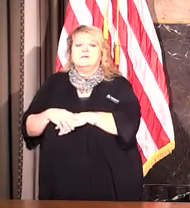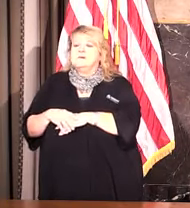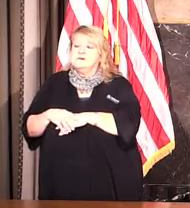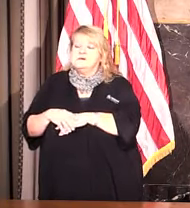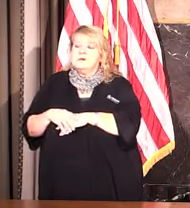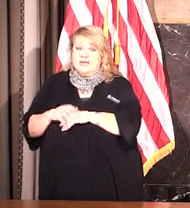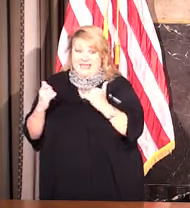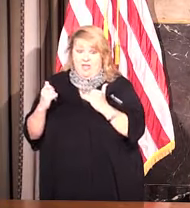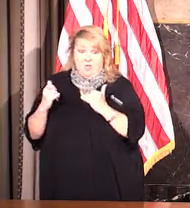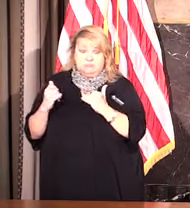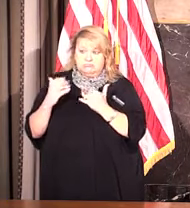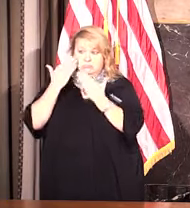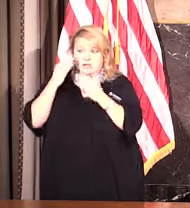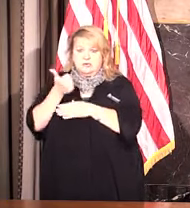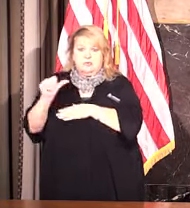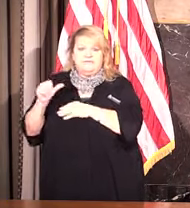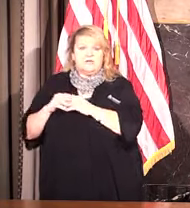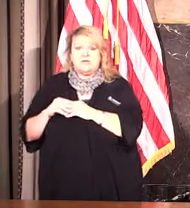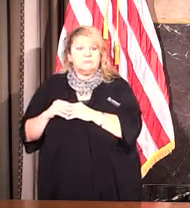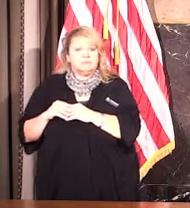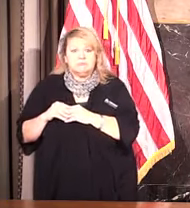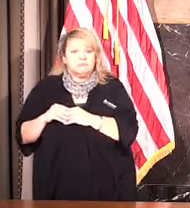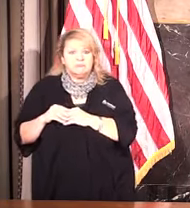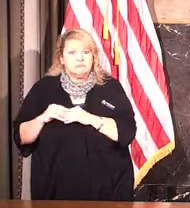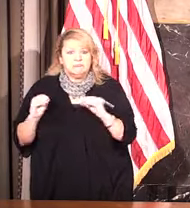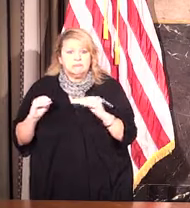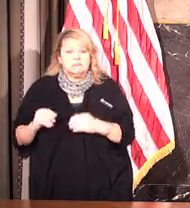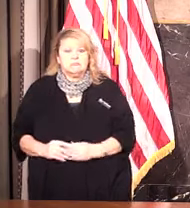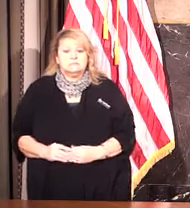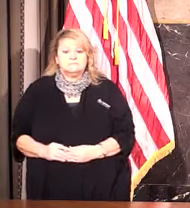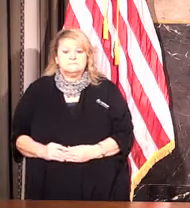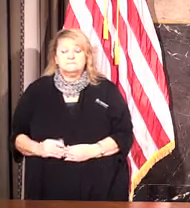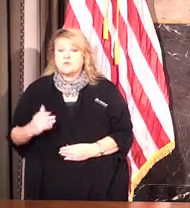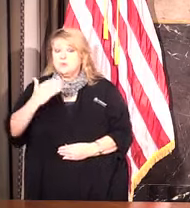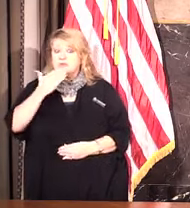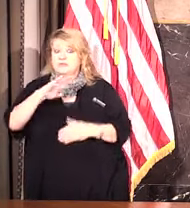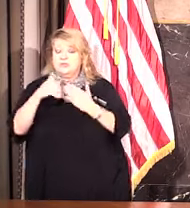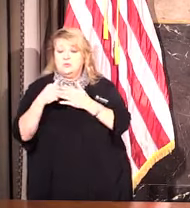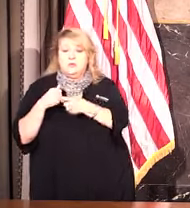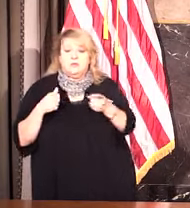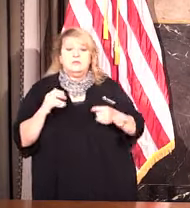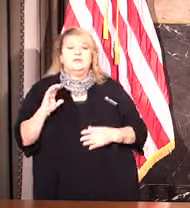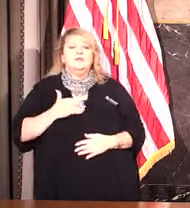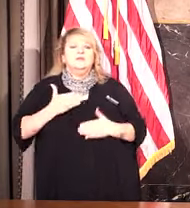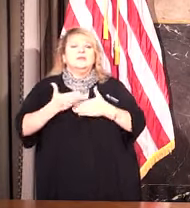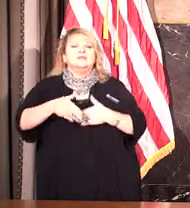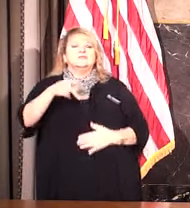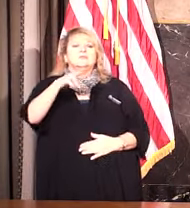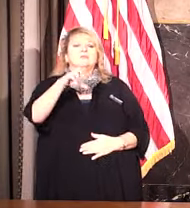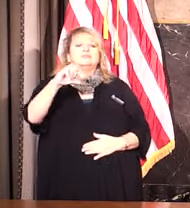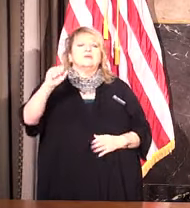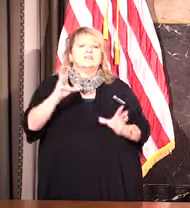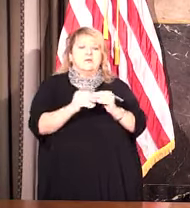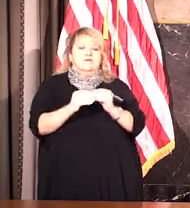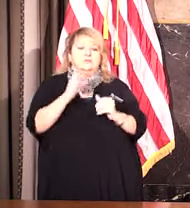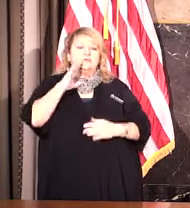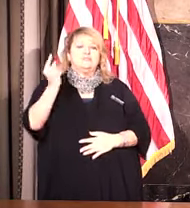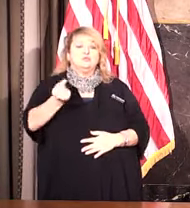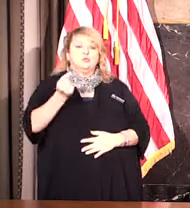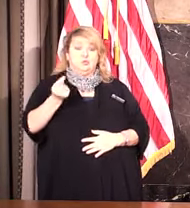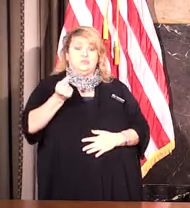unacceptable. So with that, I want to thank you all. Our next press conference, we believe we will hold it on